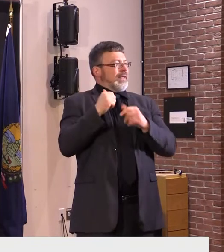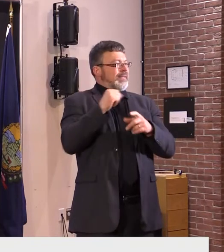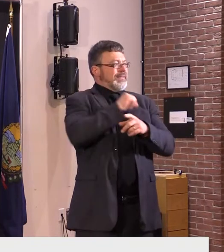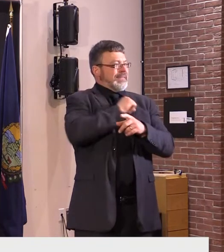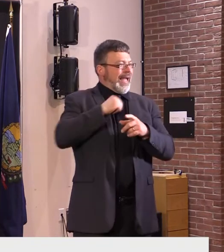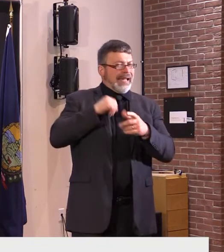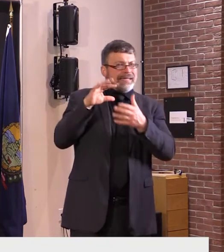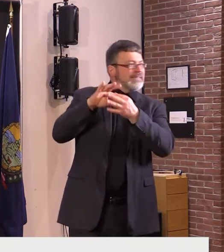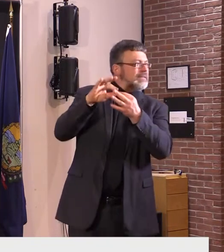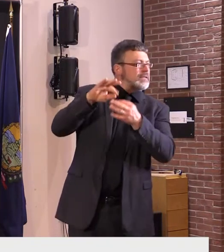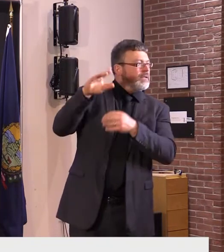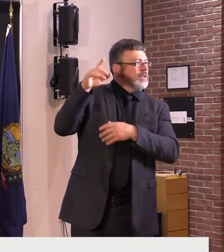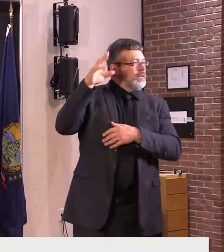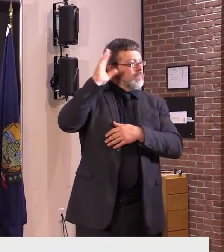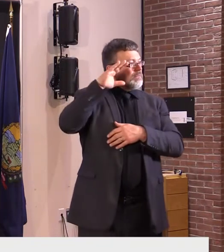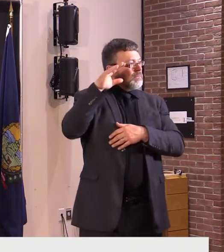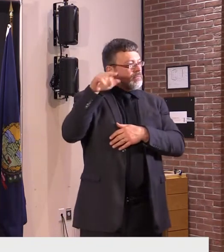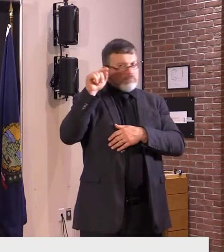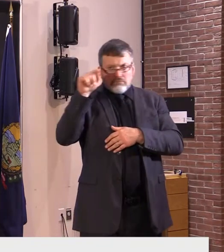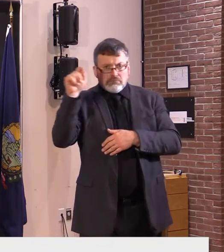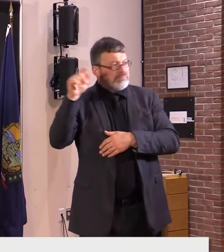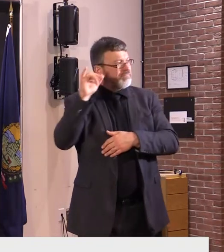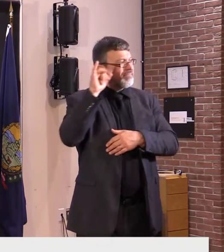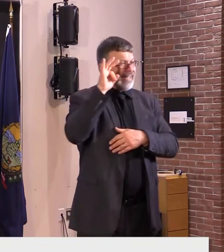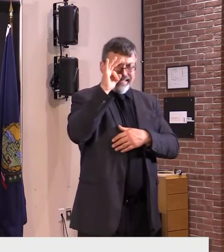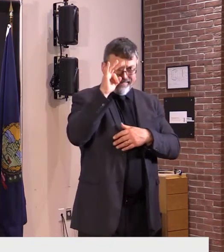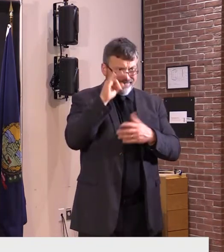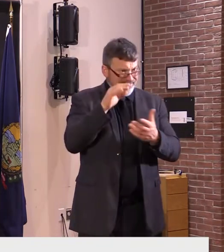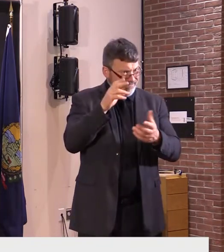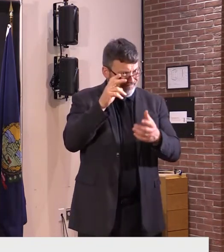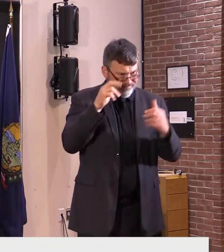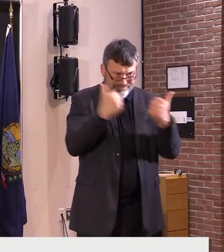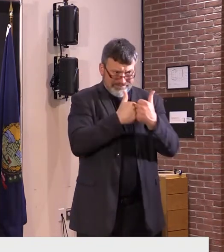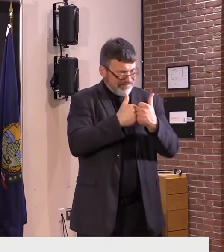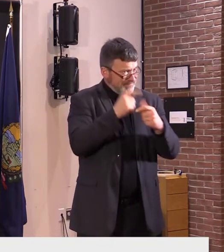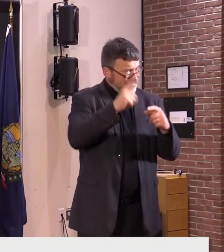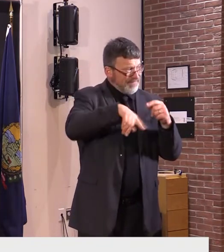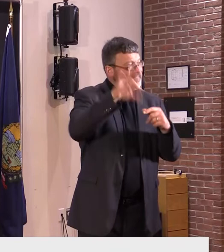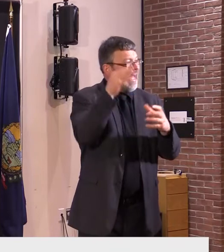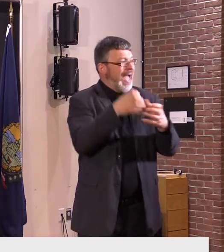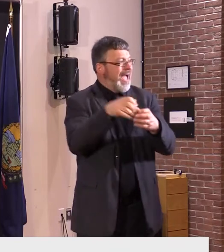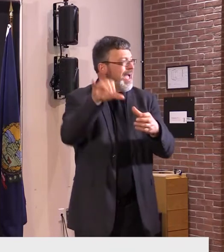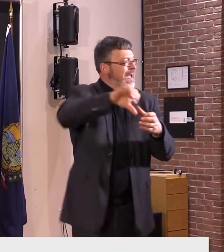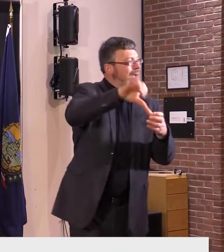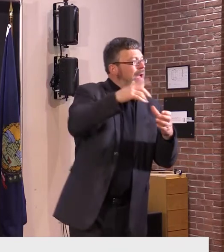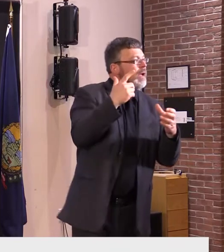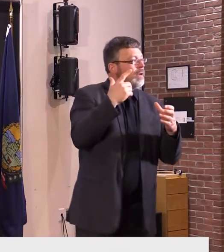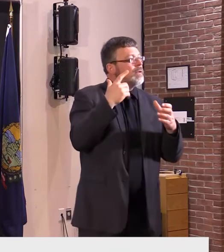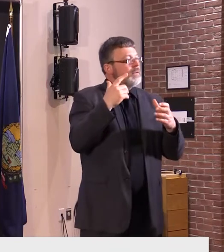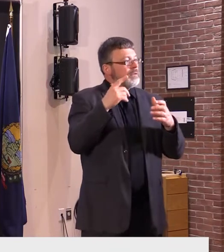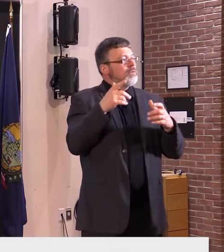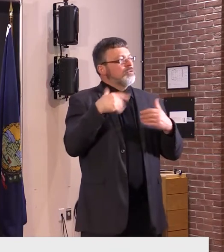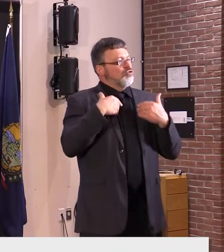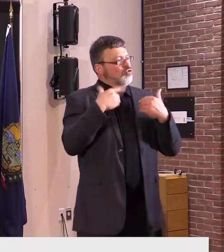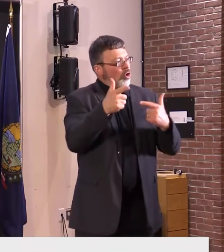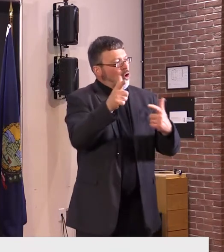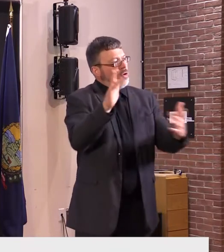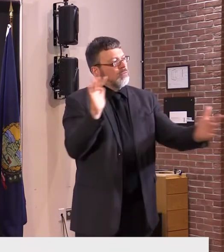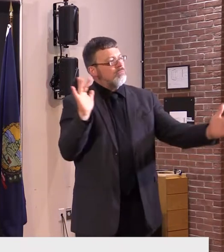having difficulties finding formula, give the health department a call or give us a call at